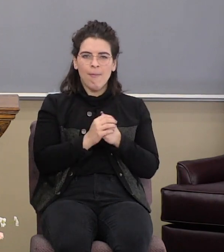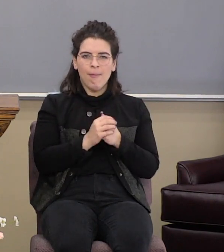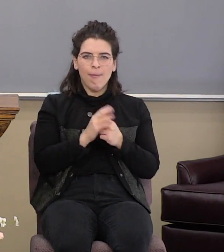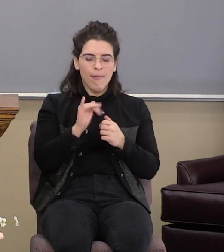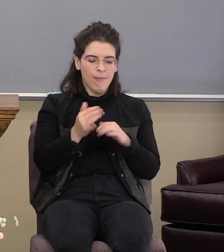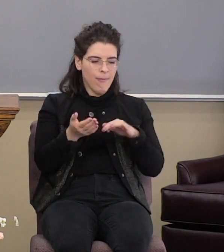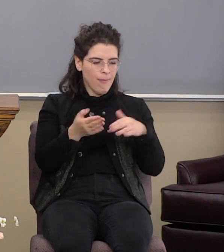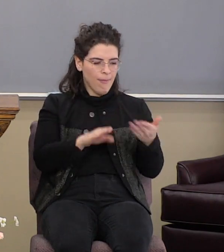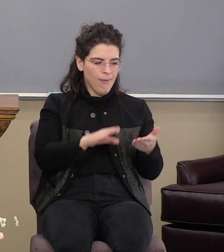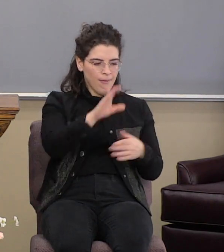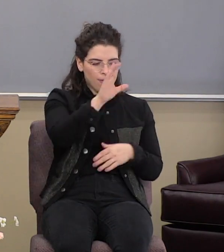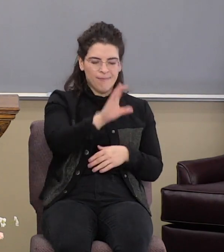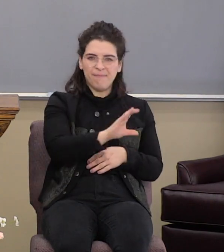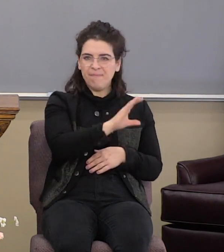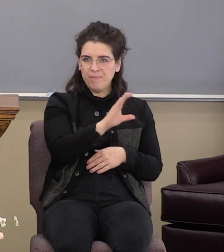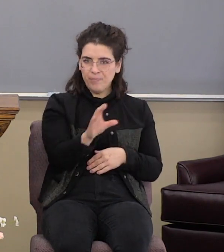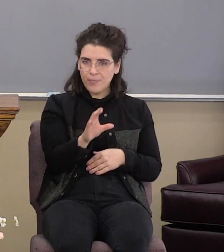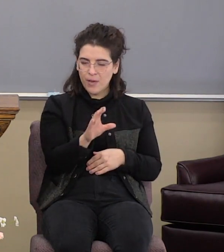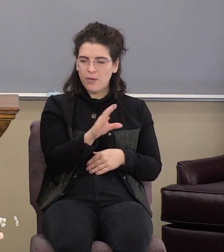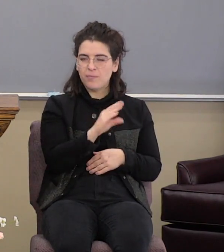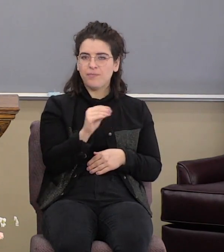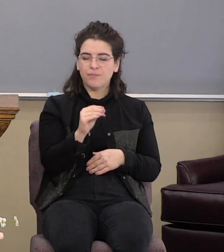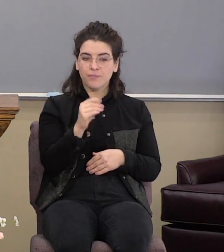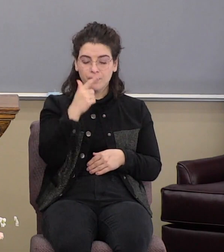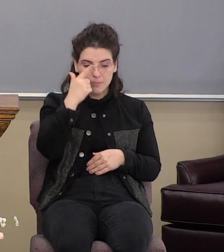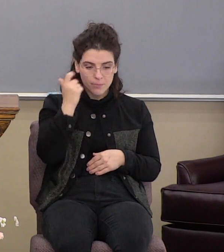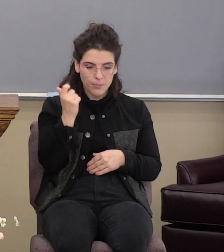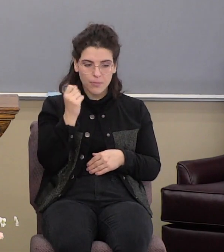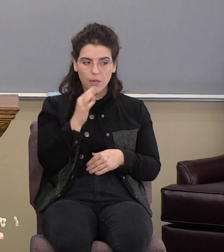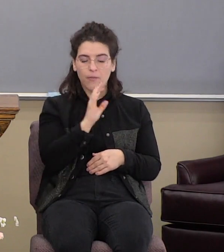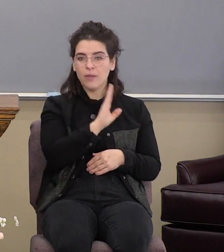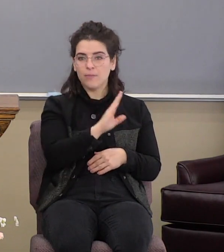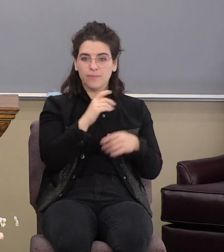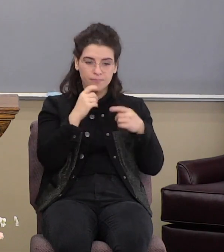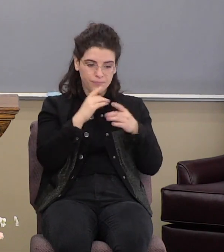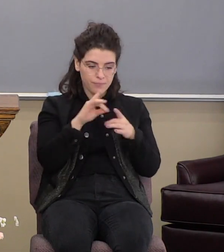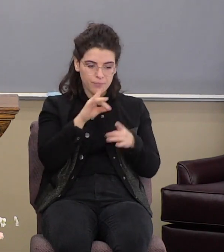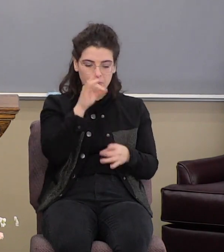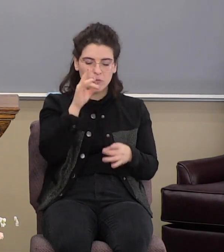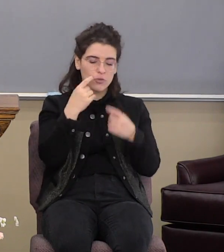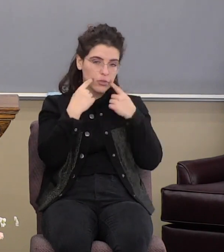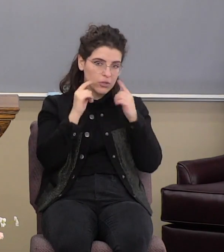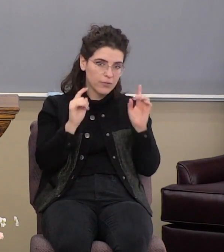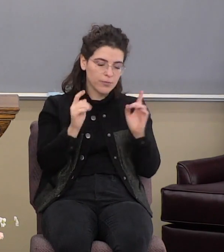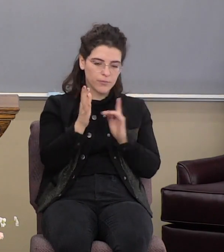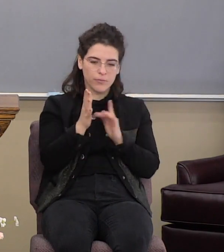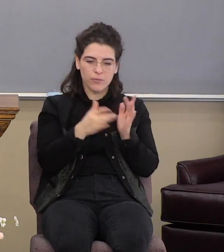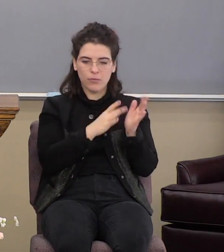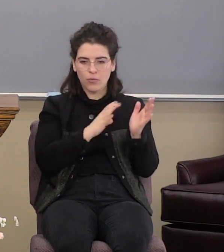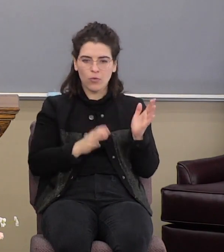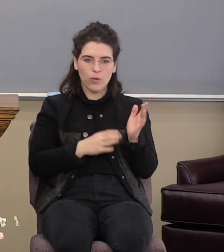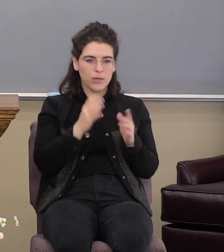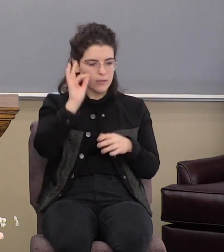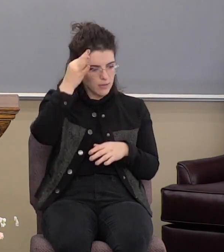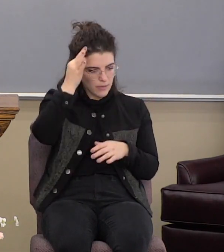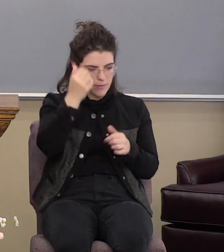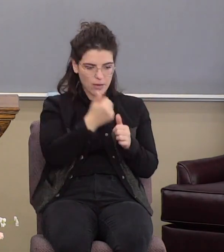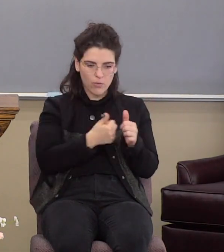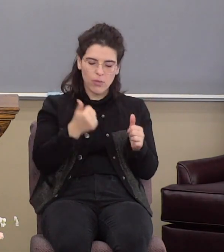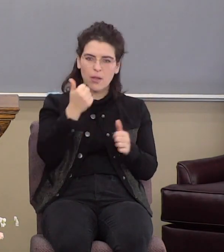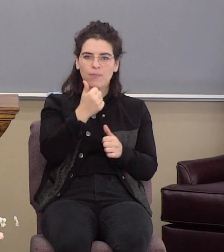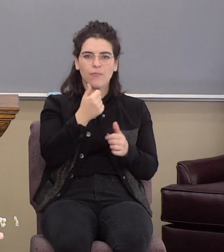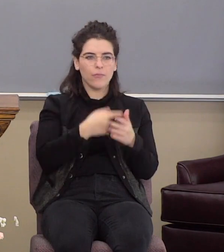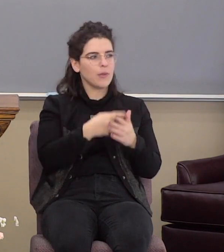by dying on that cross, and because of his spiritual achievements, Jesus is a federal head. What it is